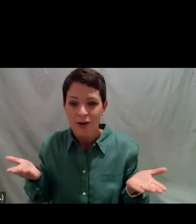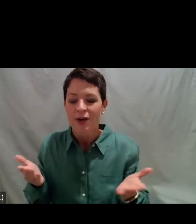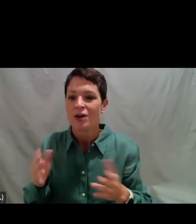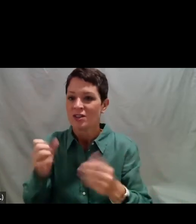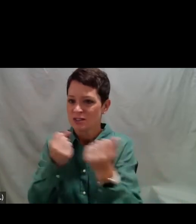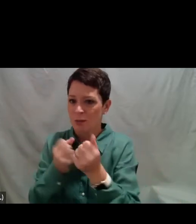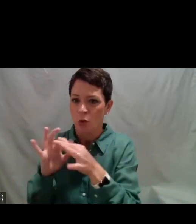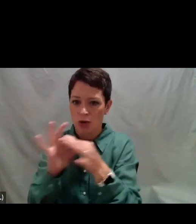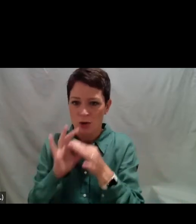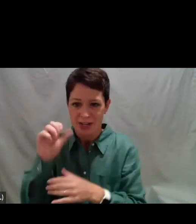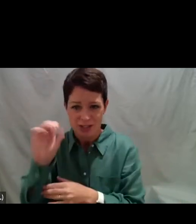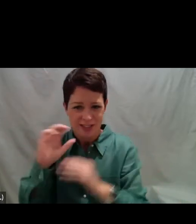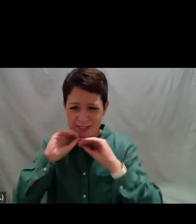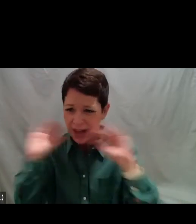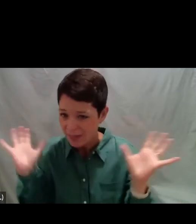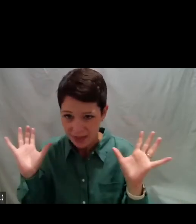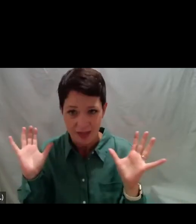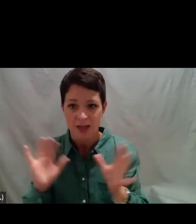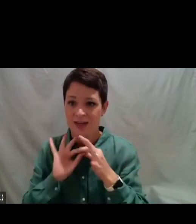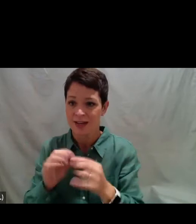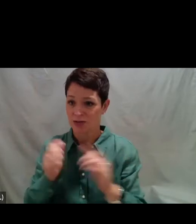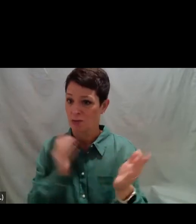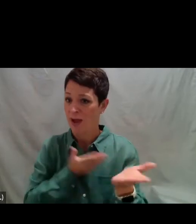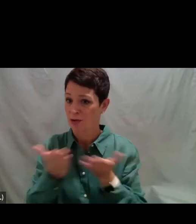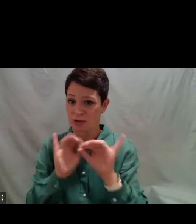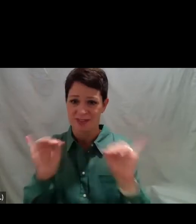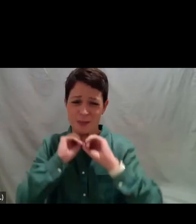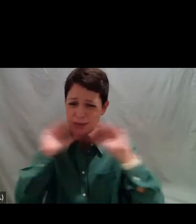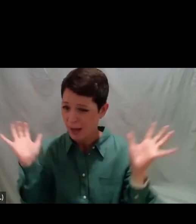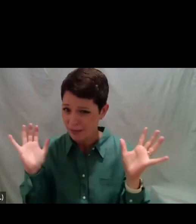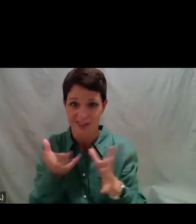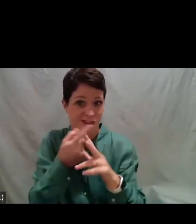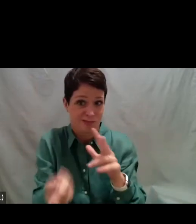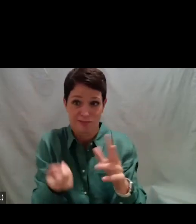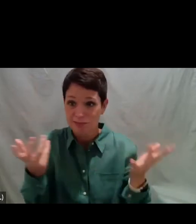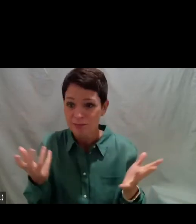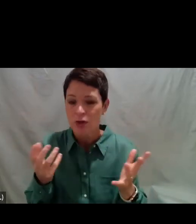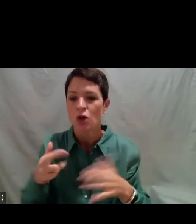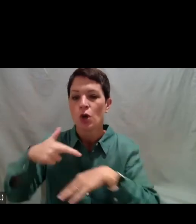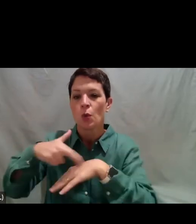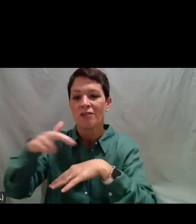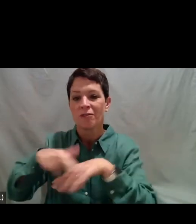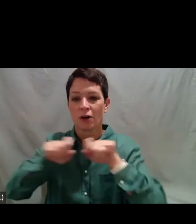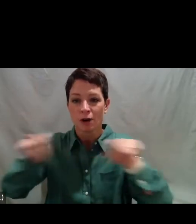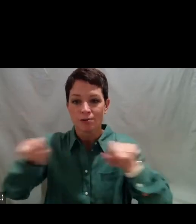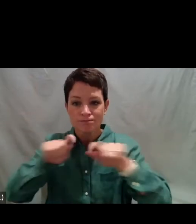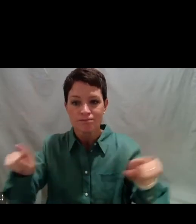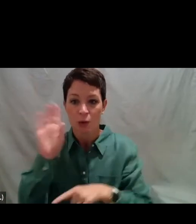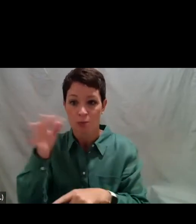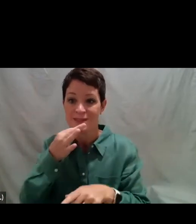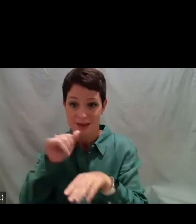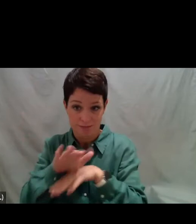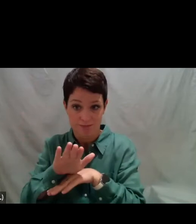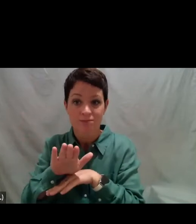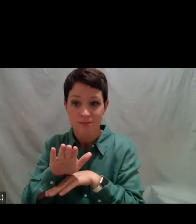supports coordination, no connection with our service system. So we have a referral bulletin that is going out that is really